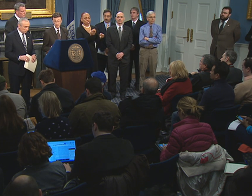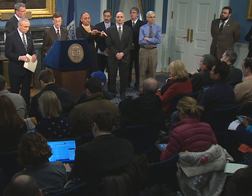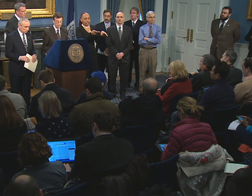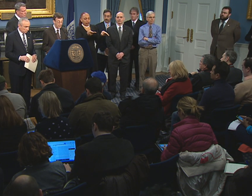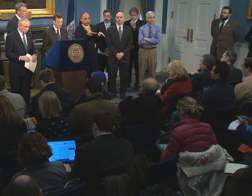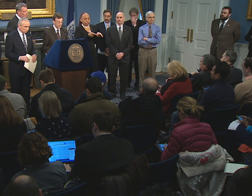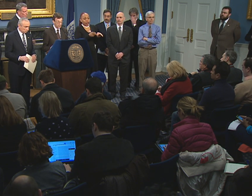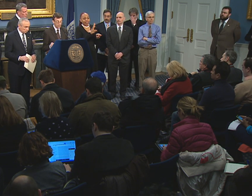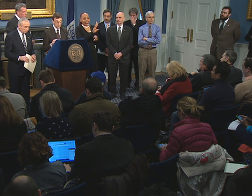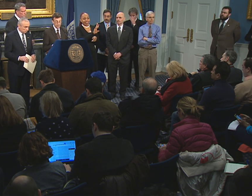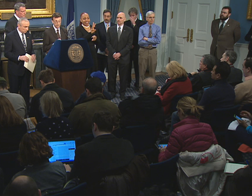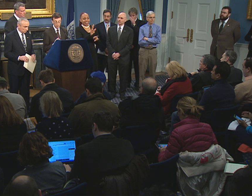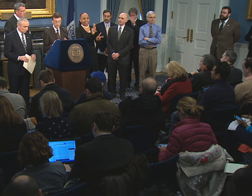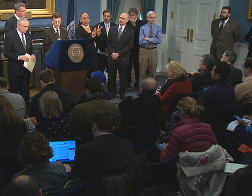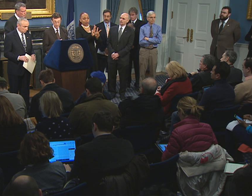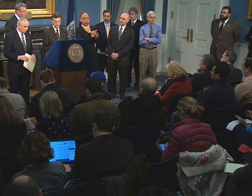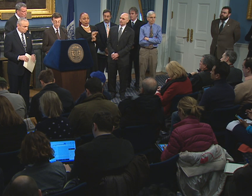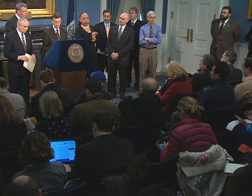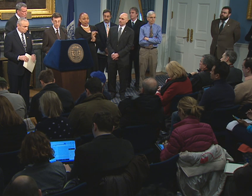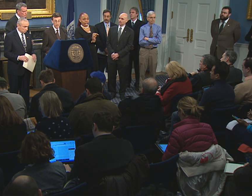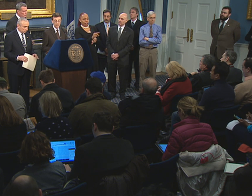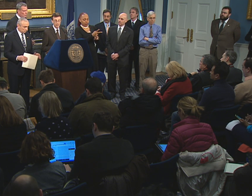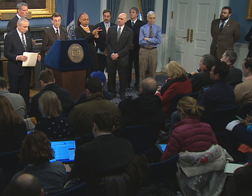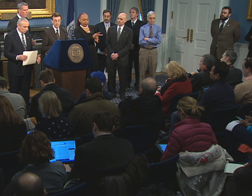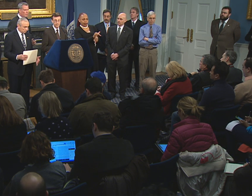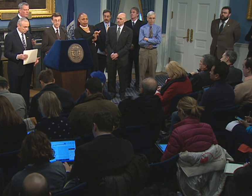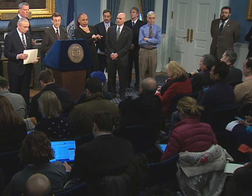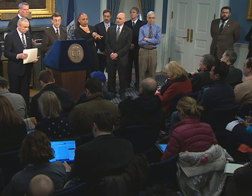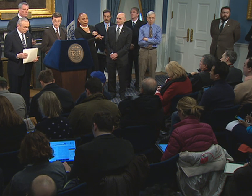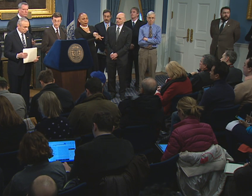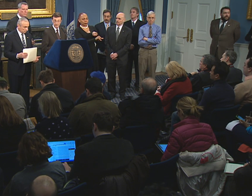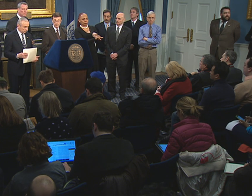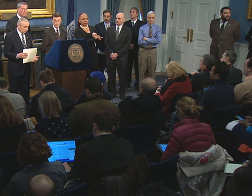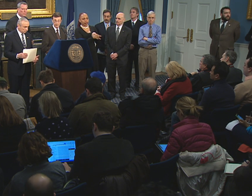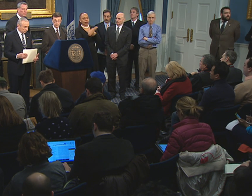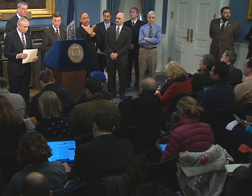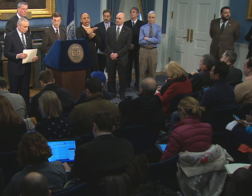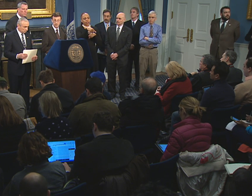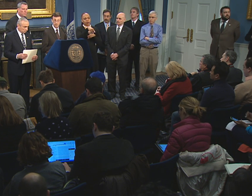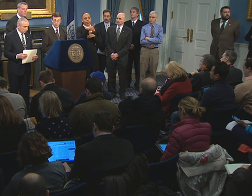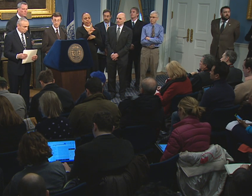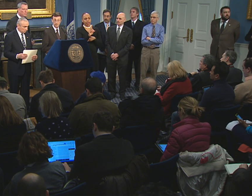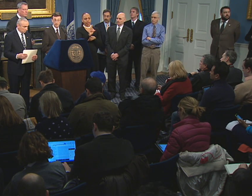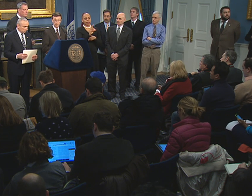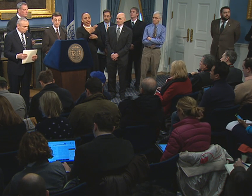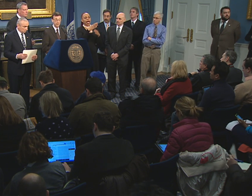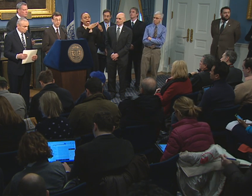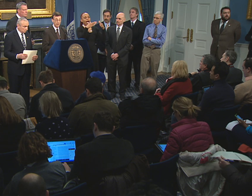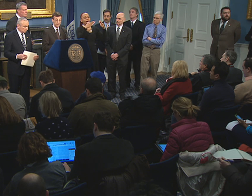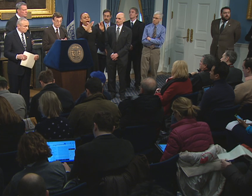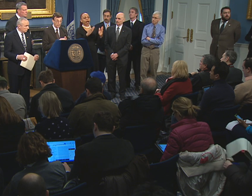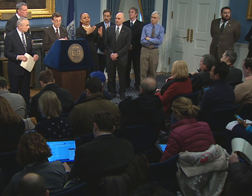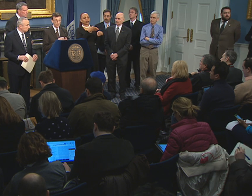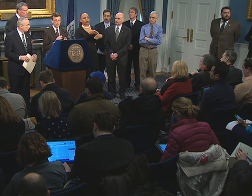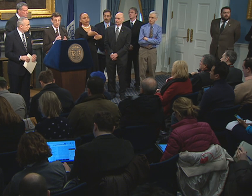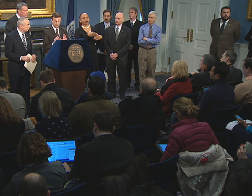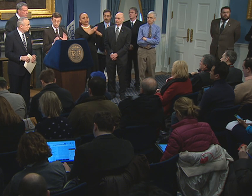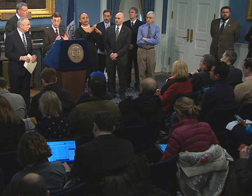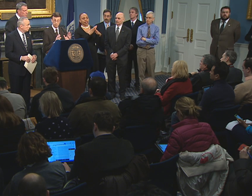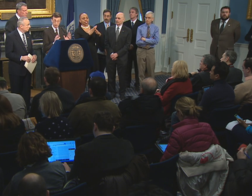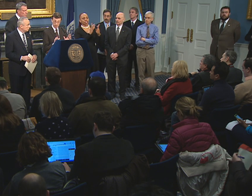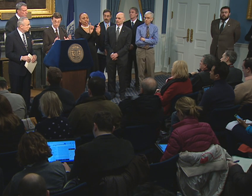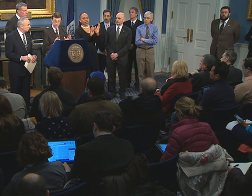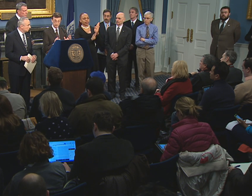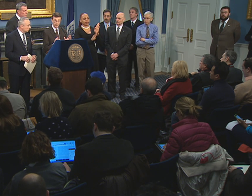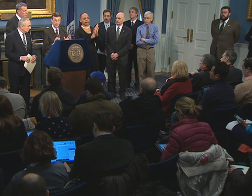people right now. And so those people will be cared for there. HPD, Housing Preservation Development, along with the Red Cross, are looking